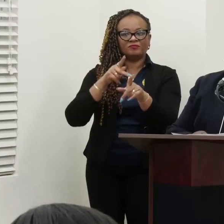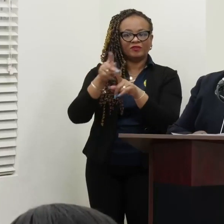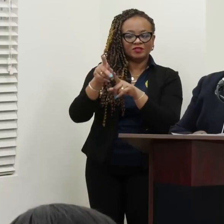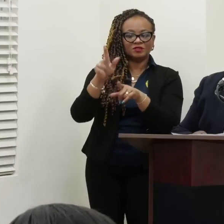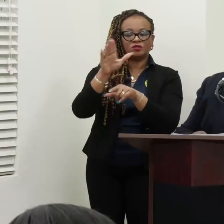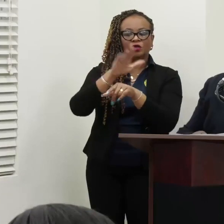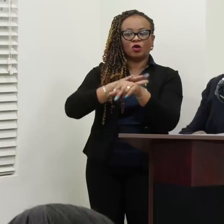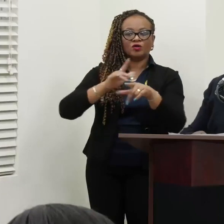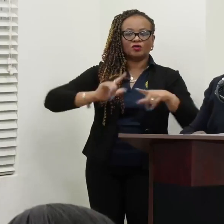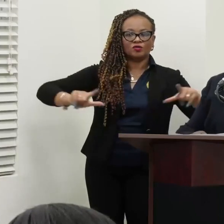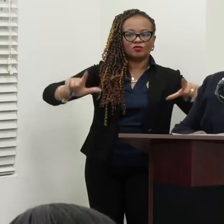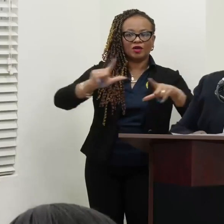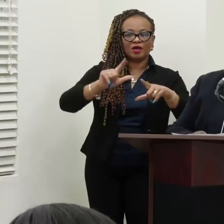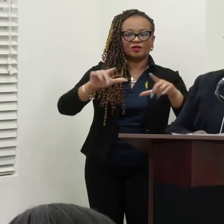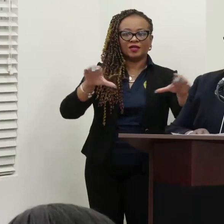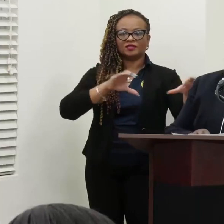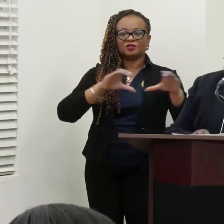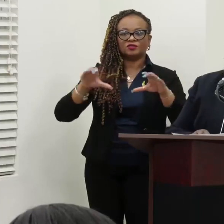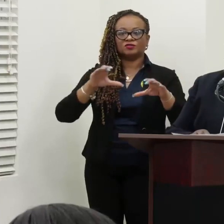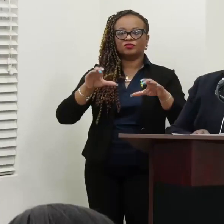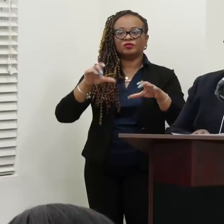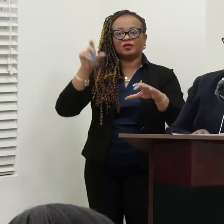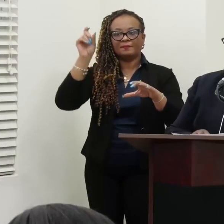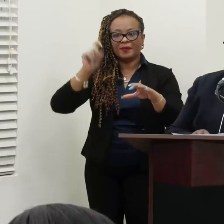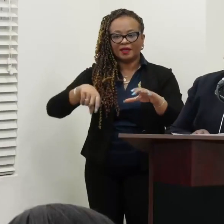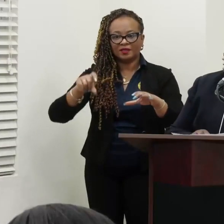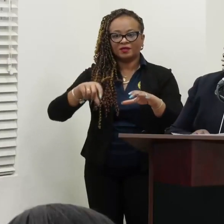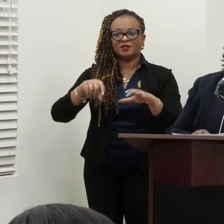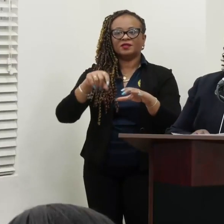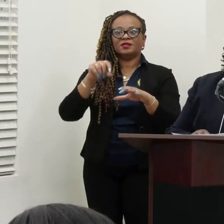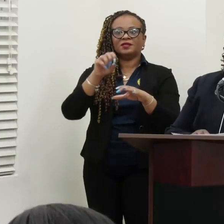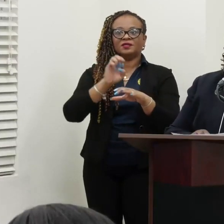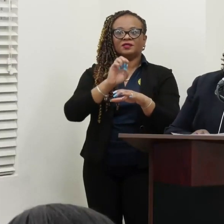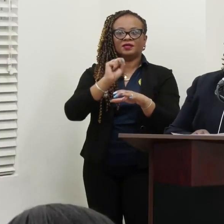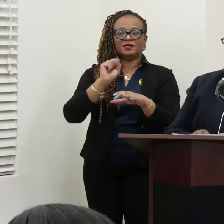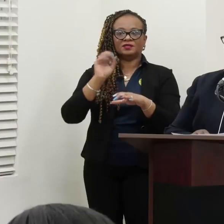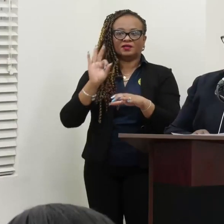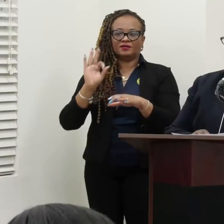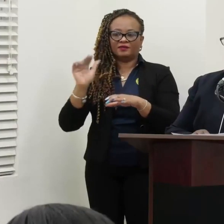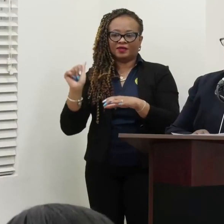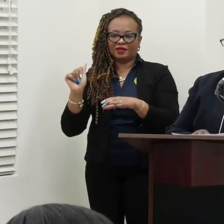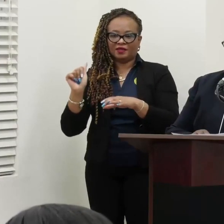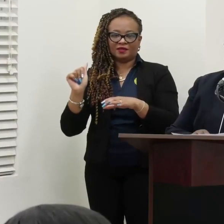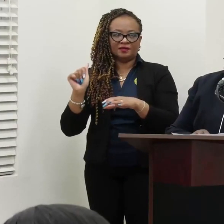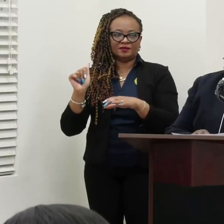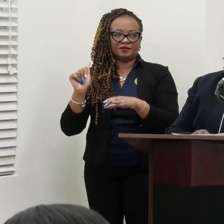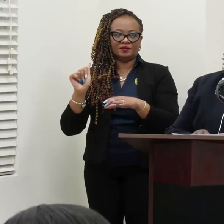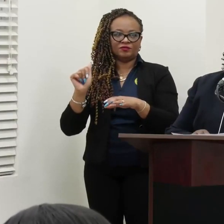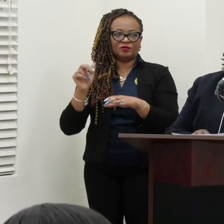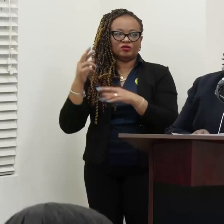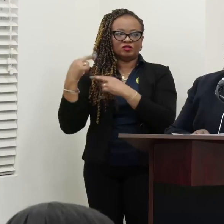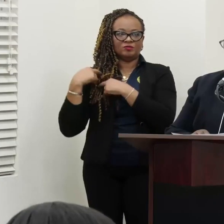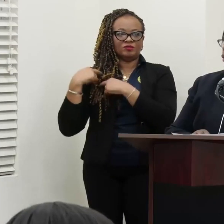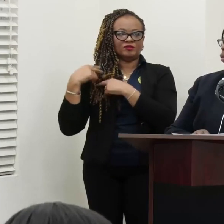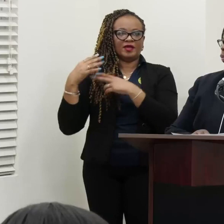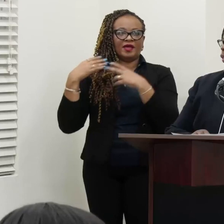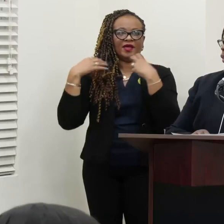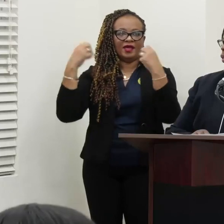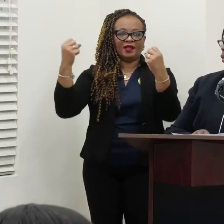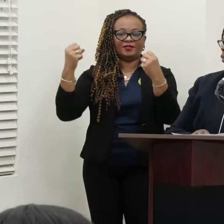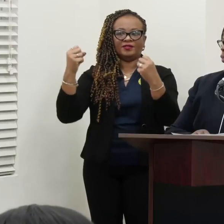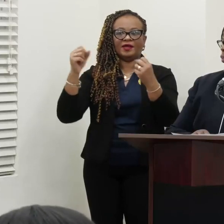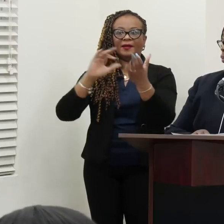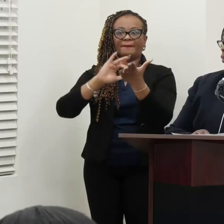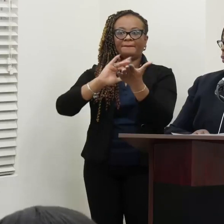the ground to execute the mandate of ESF 8 with responsibilities of health and medical